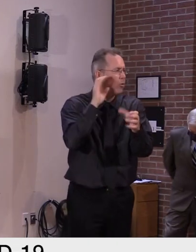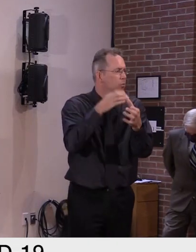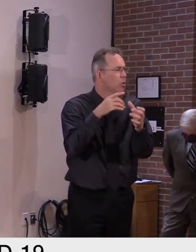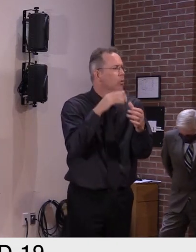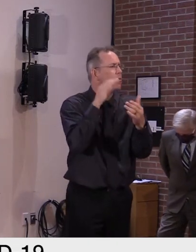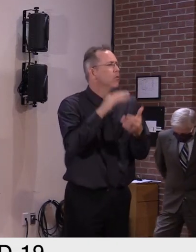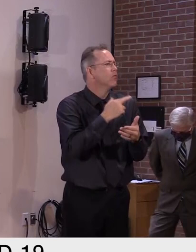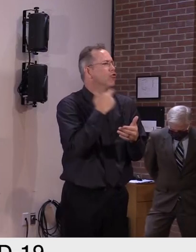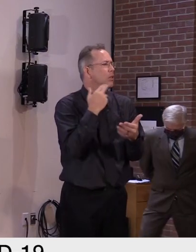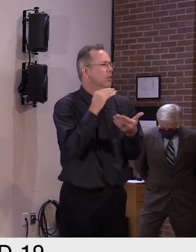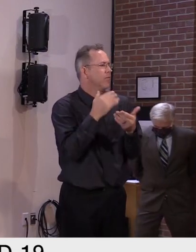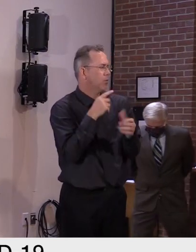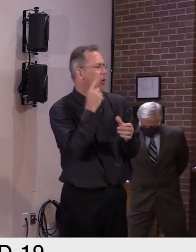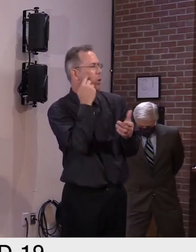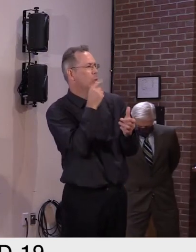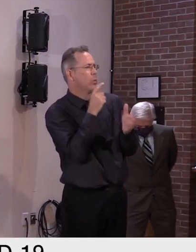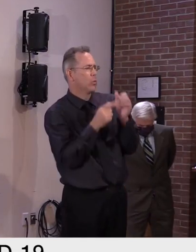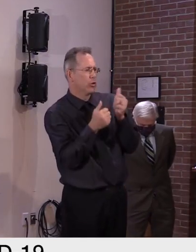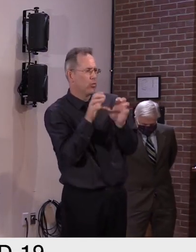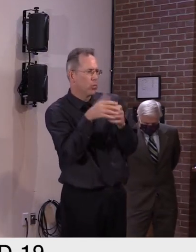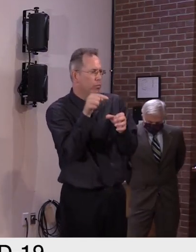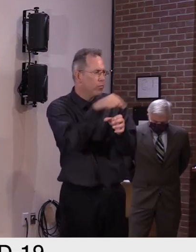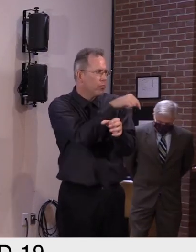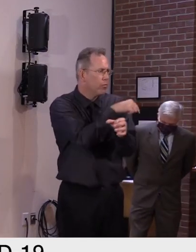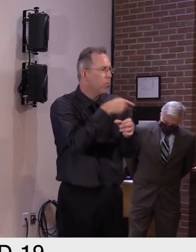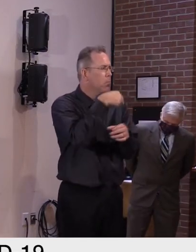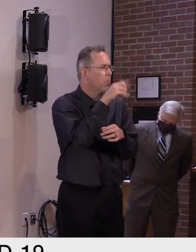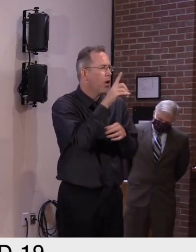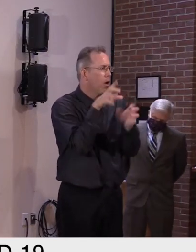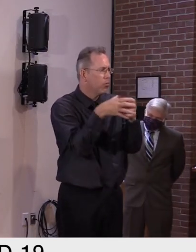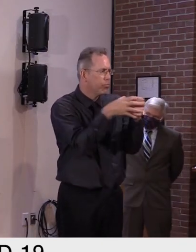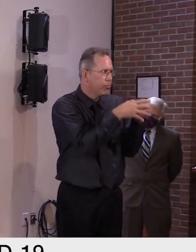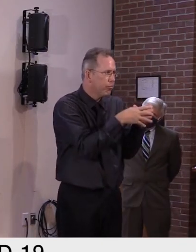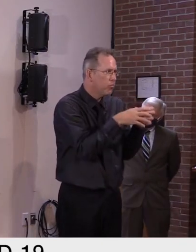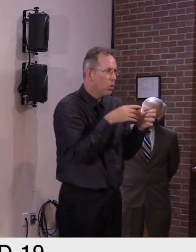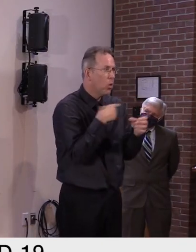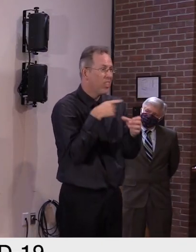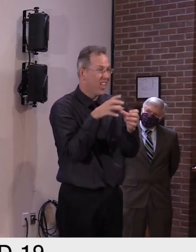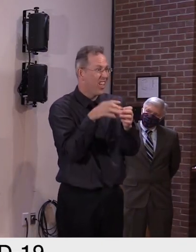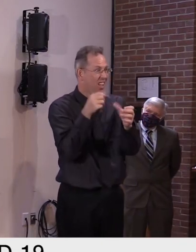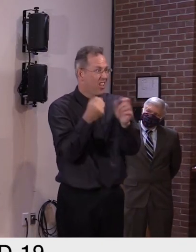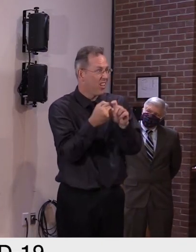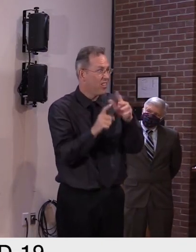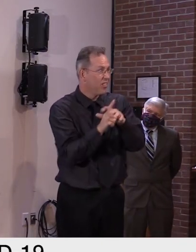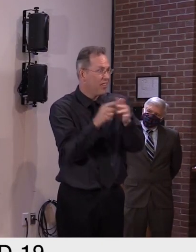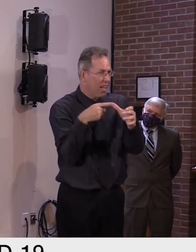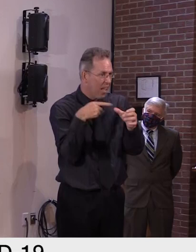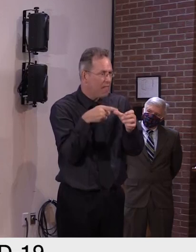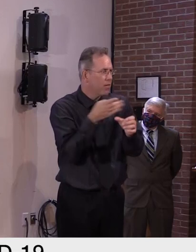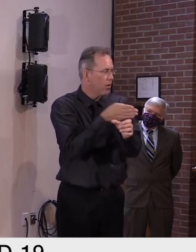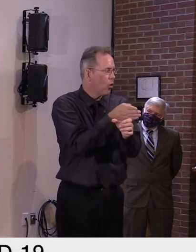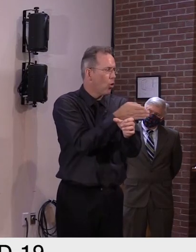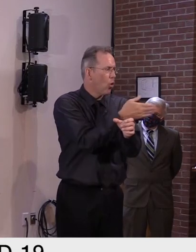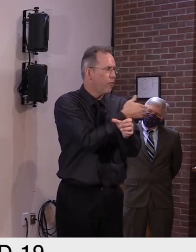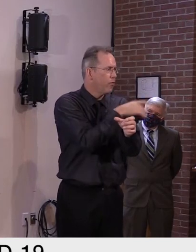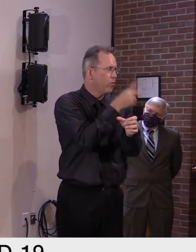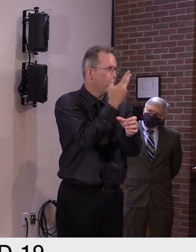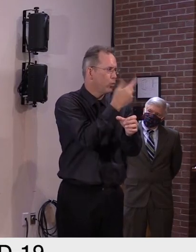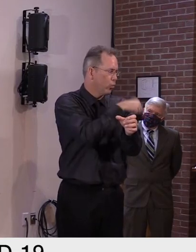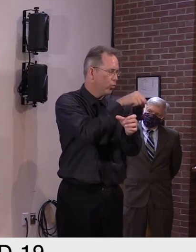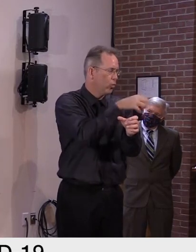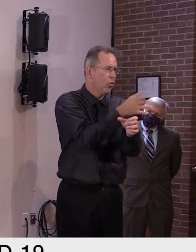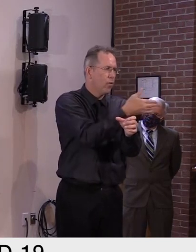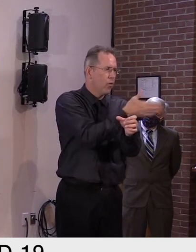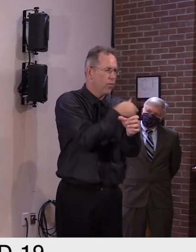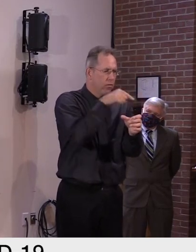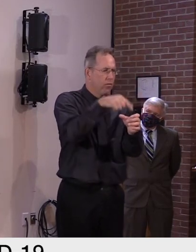appropriate population in the school was quarantining. So it's still the same strategy. It sounds more dramatic when we talk about,